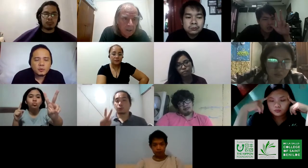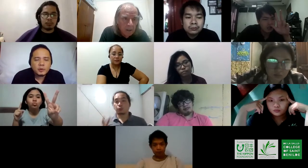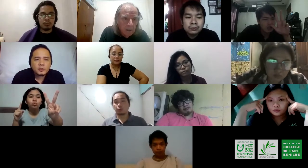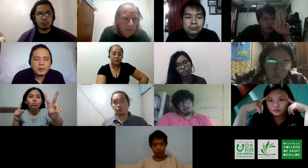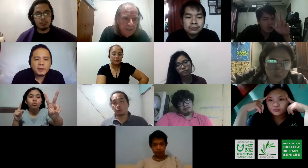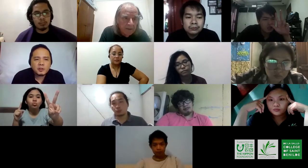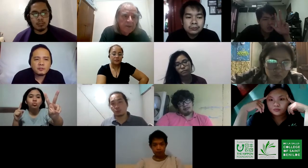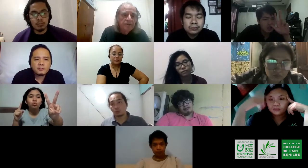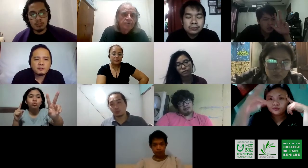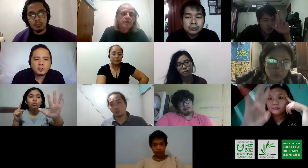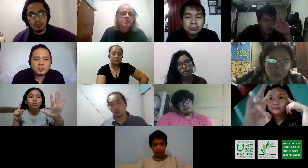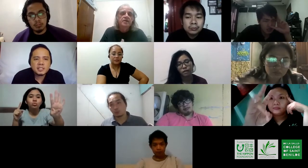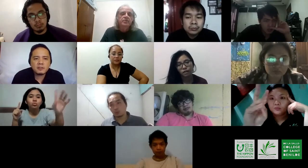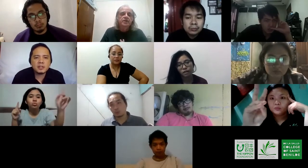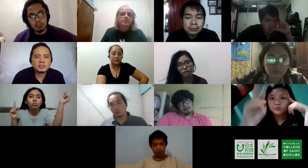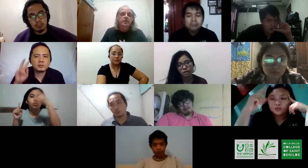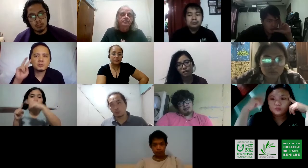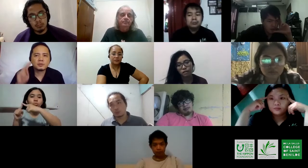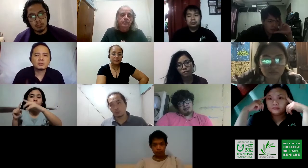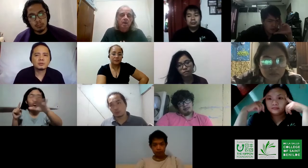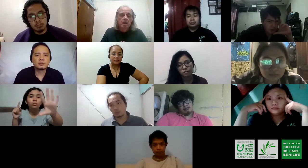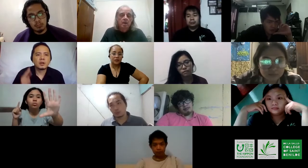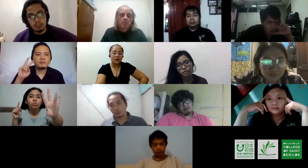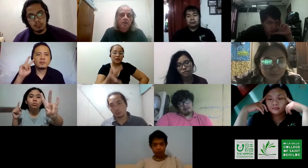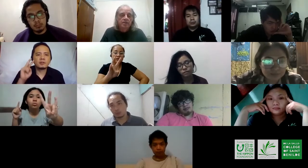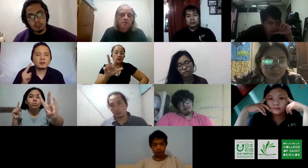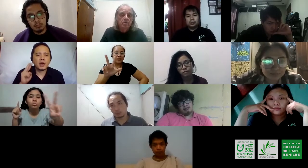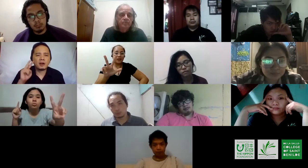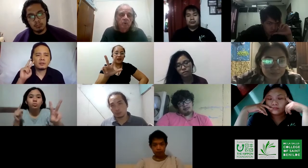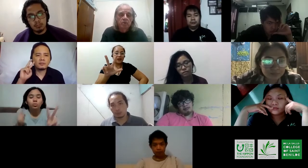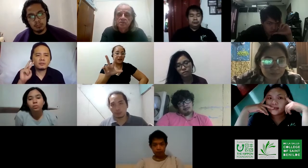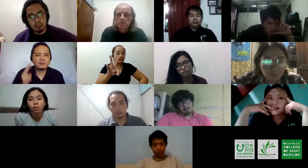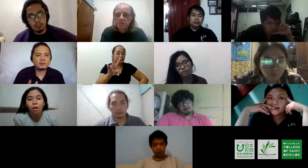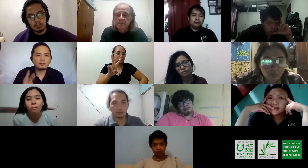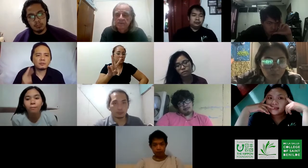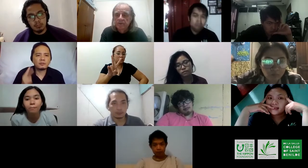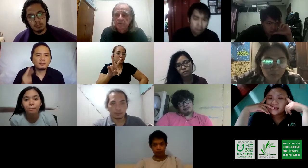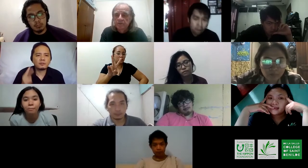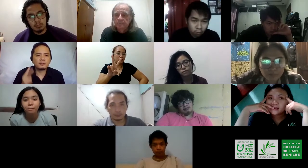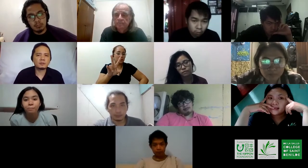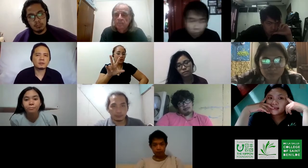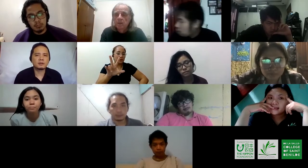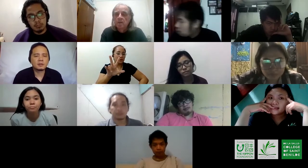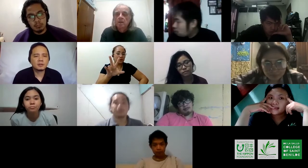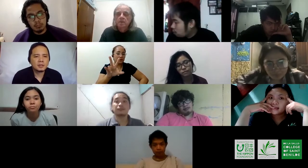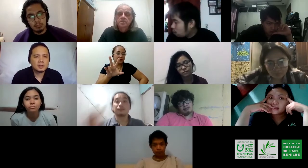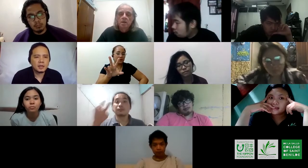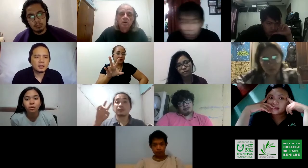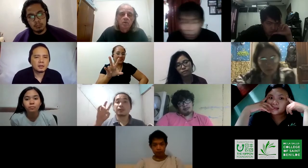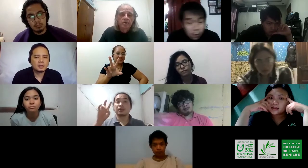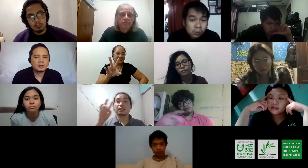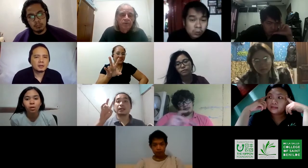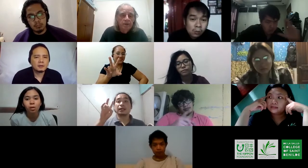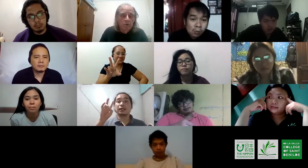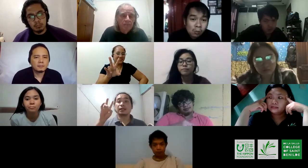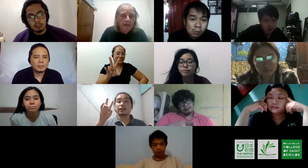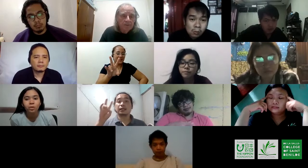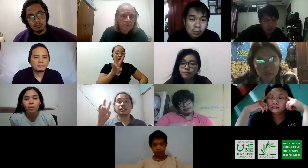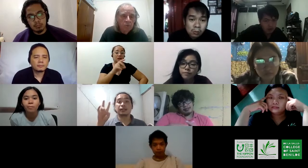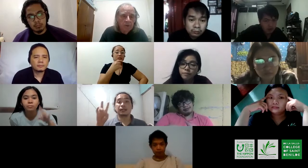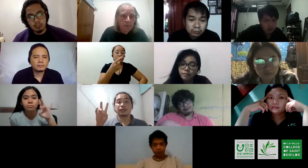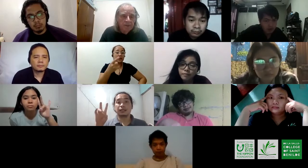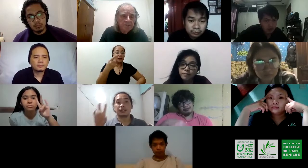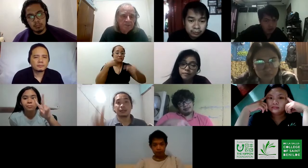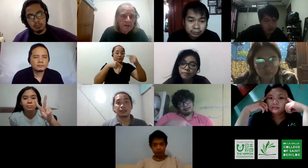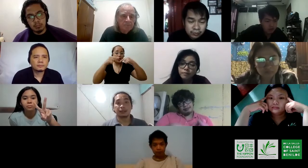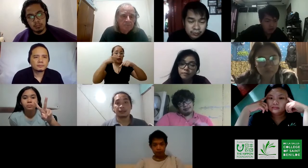So we have to do 54 to 72. 73. 50, Right, so to or 72. So if we go back to